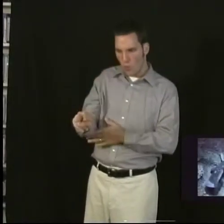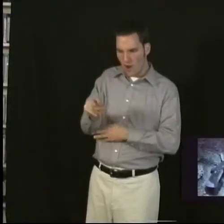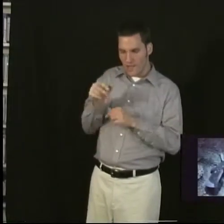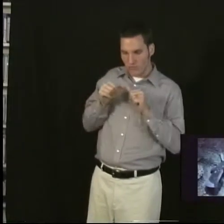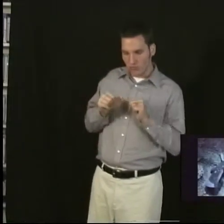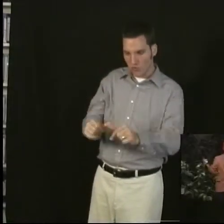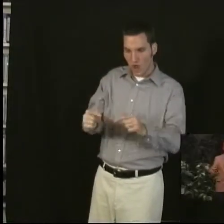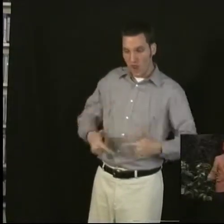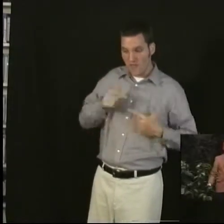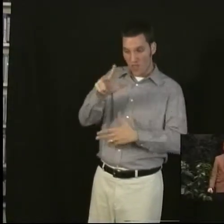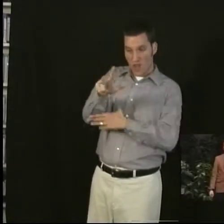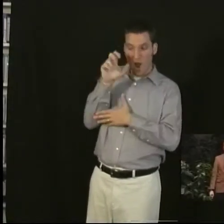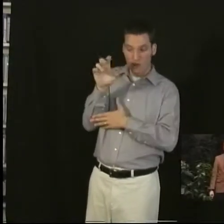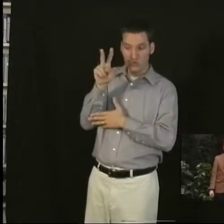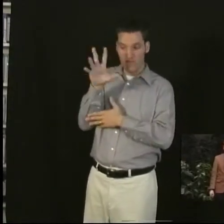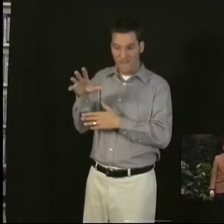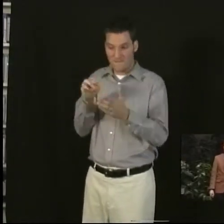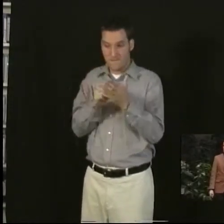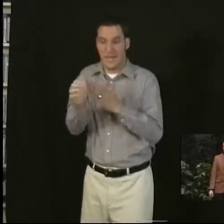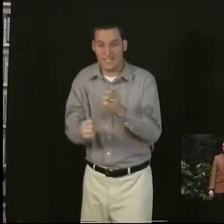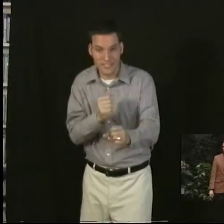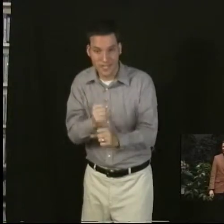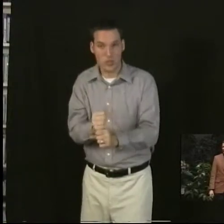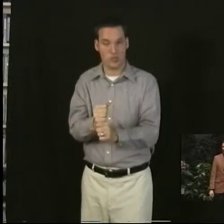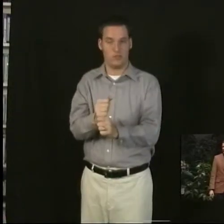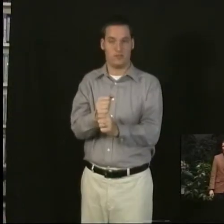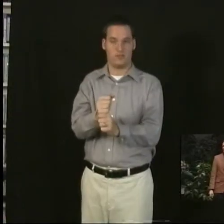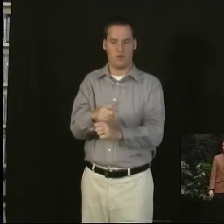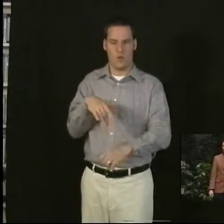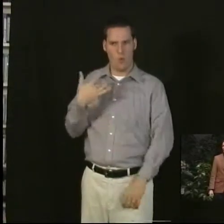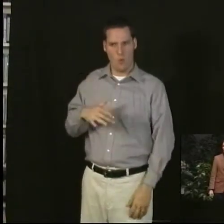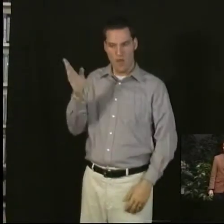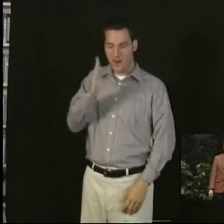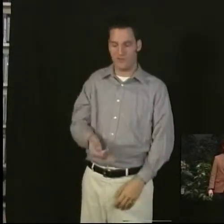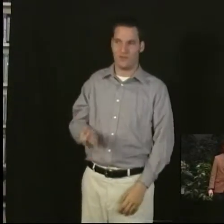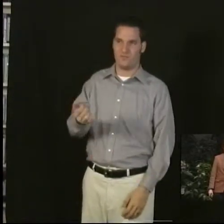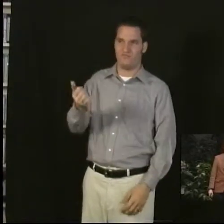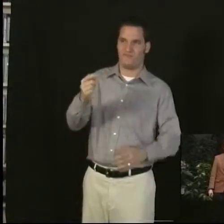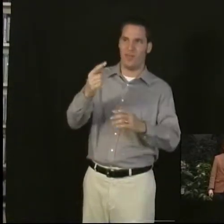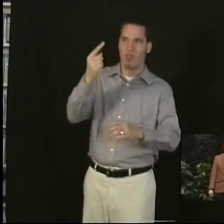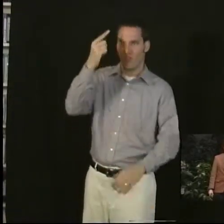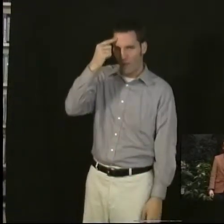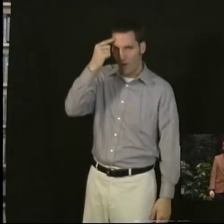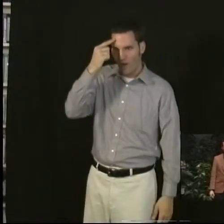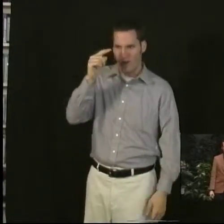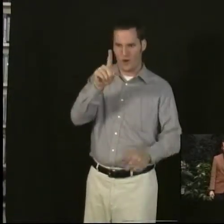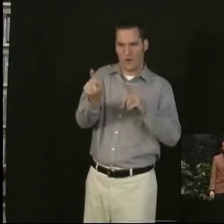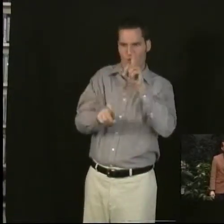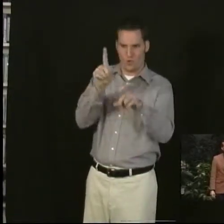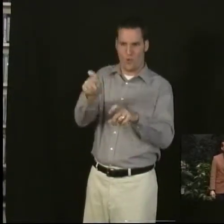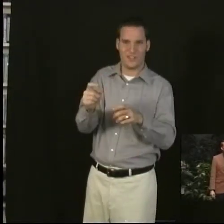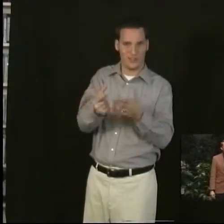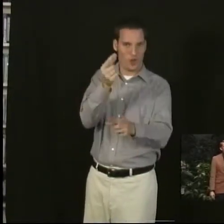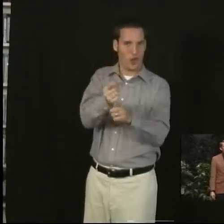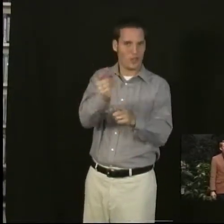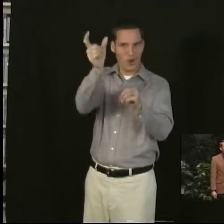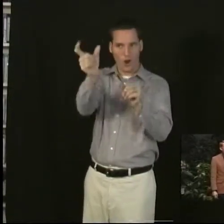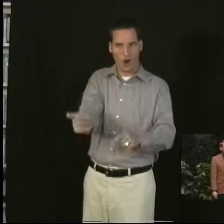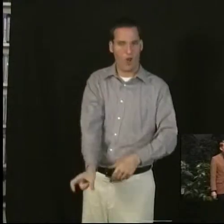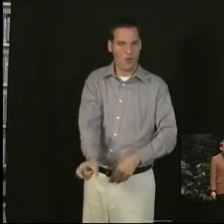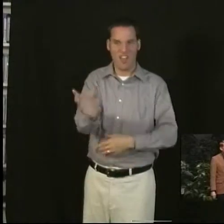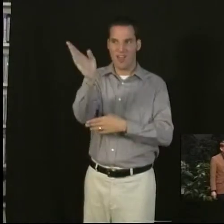They survived for 325 million years. It never dawned on them one time to question the geologic column. That